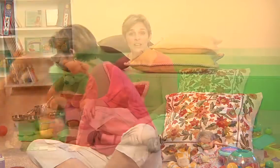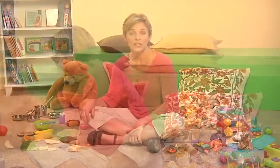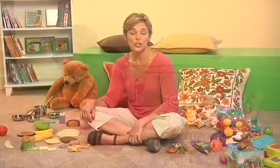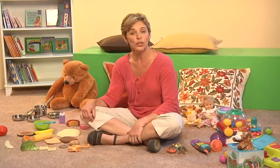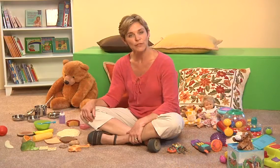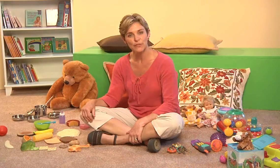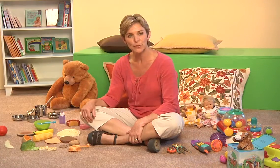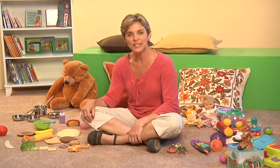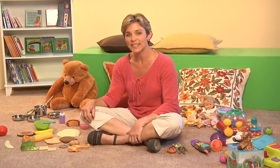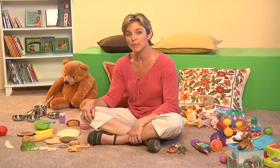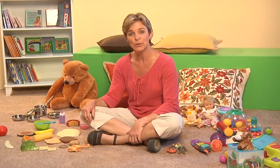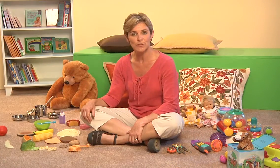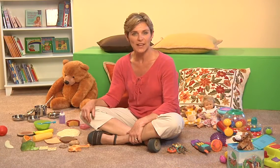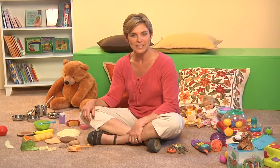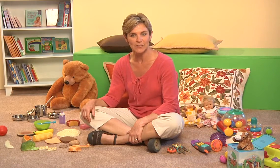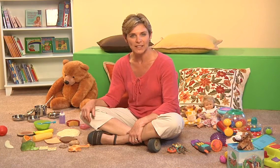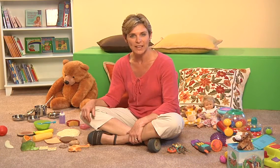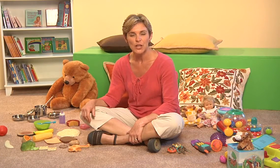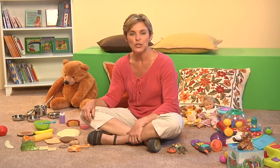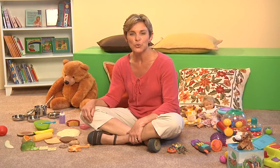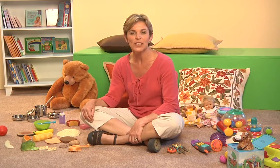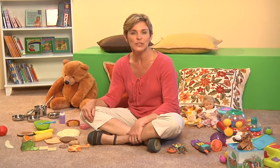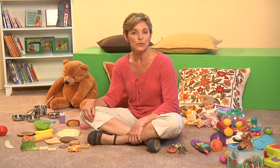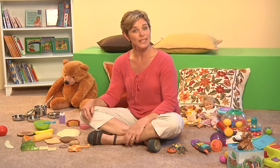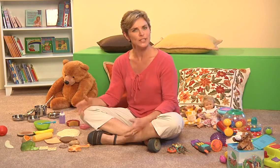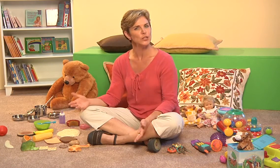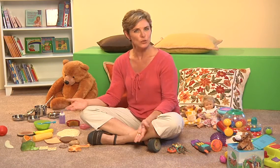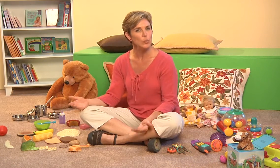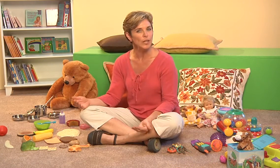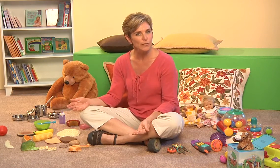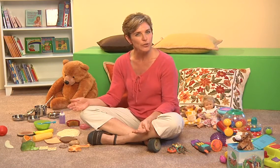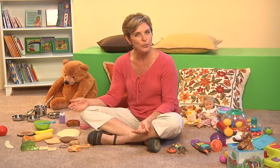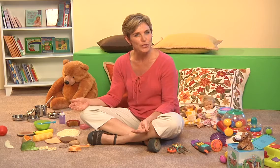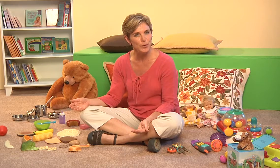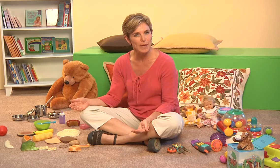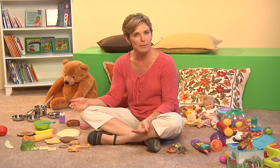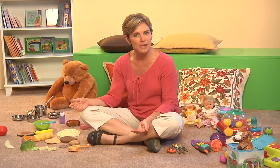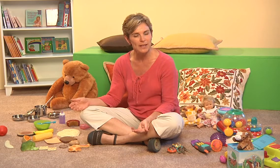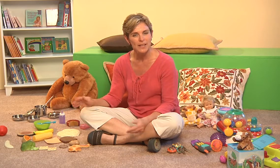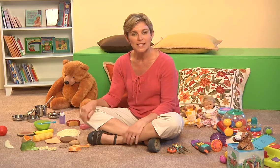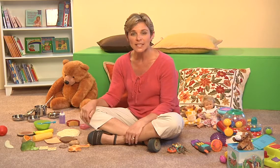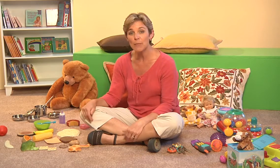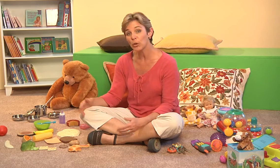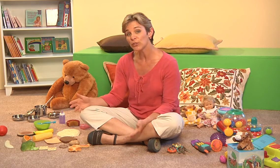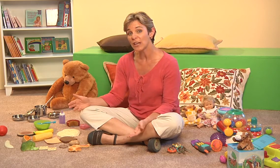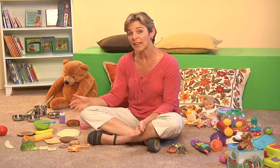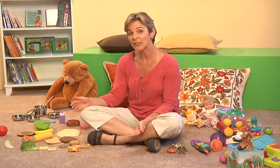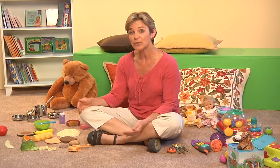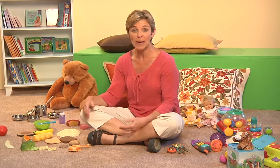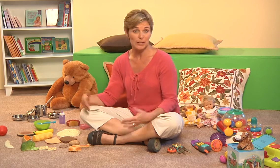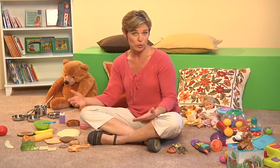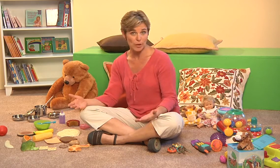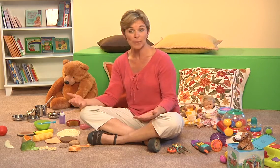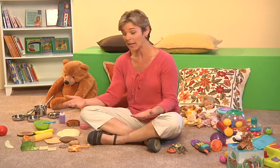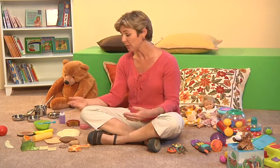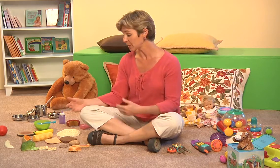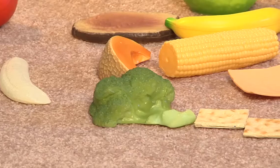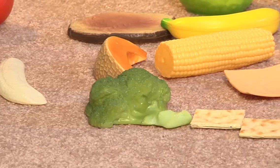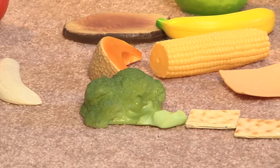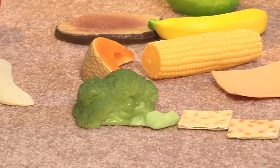To learn food signs most effectively, you really do need to use real food with your baby. Some older toddlers might enjoy playing with some plastic